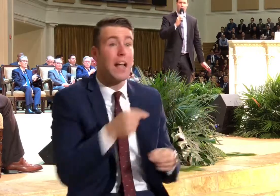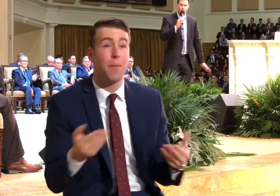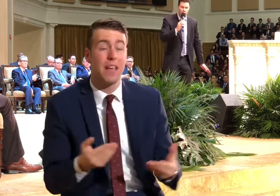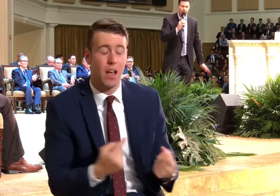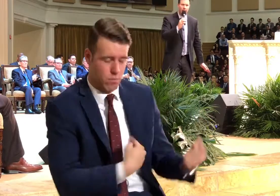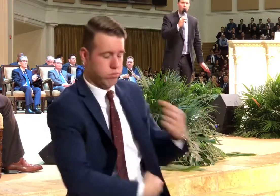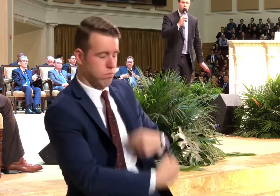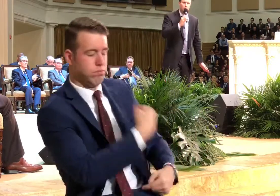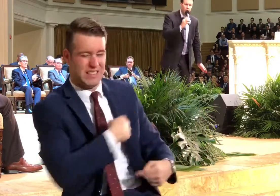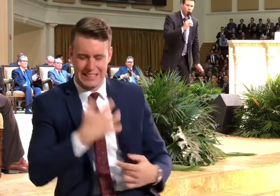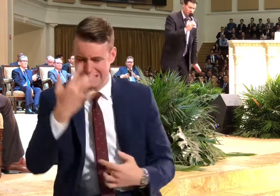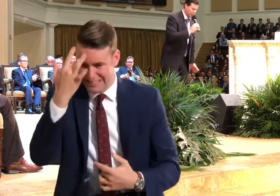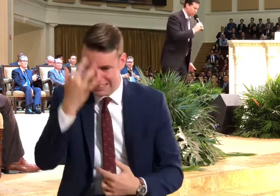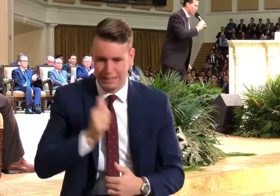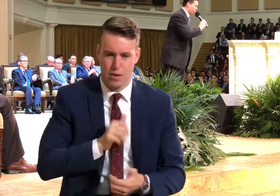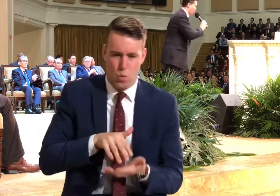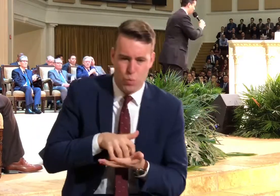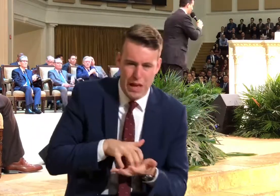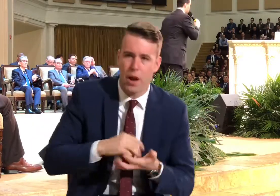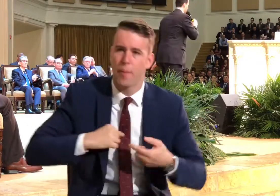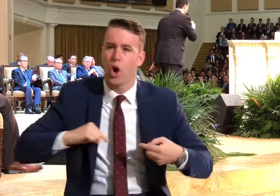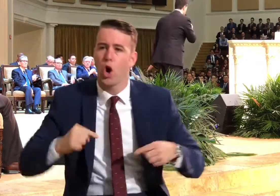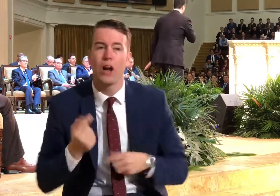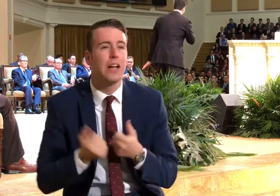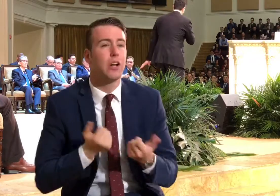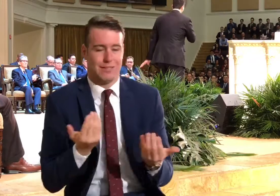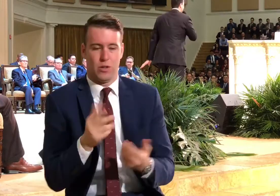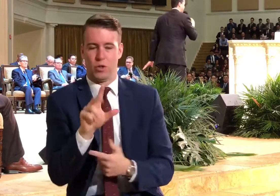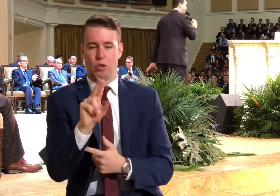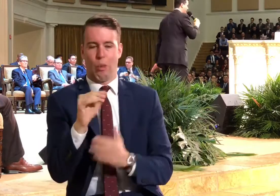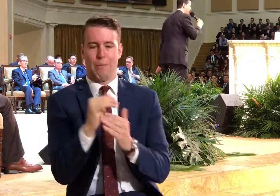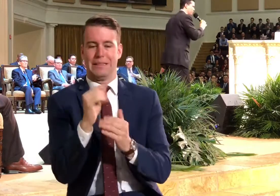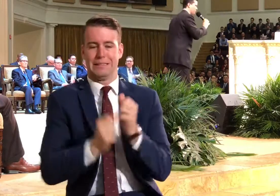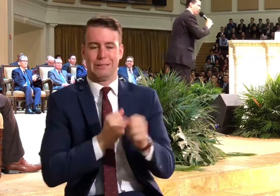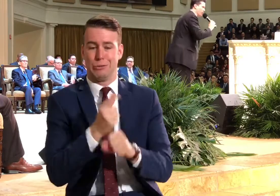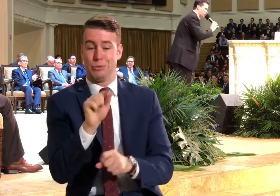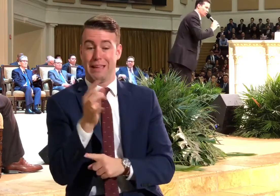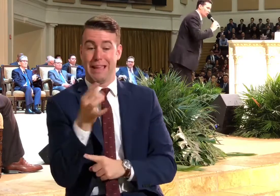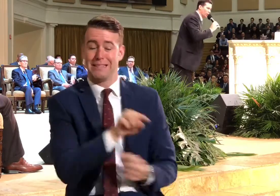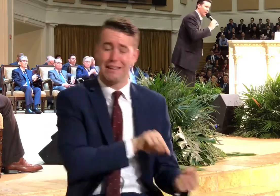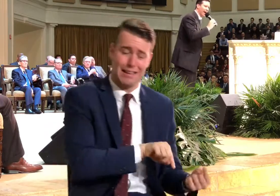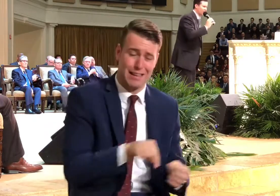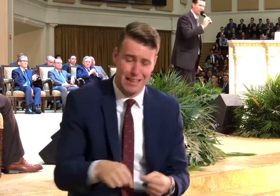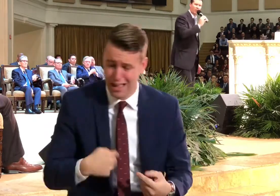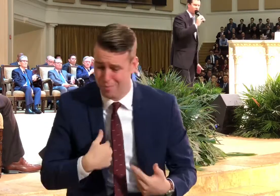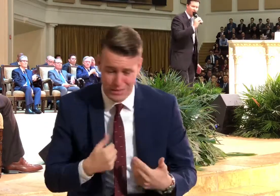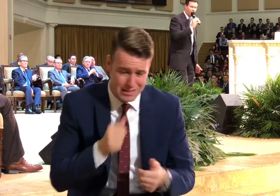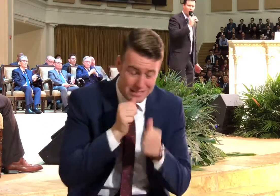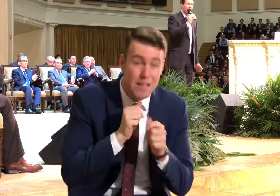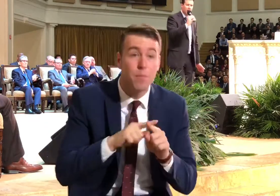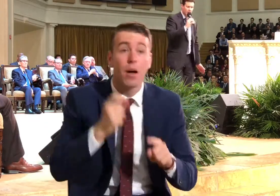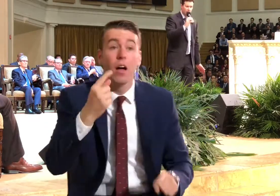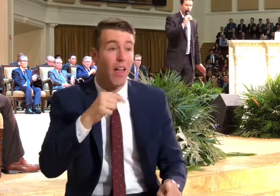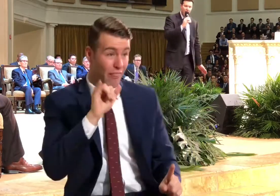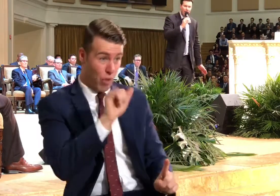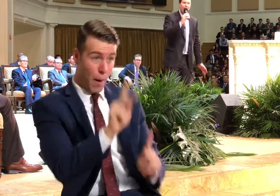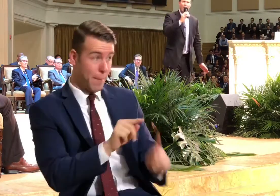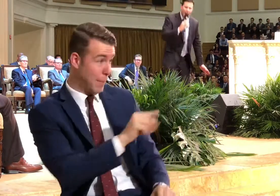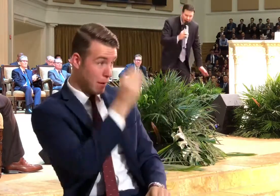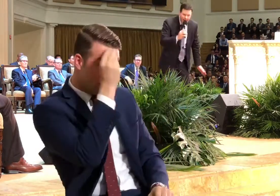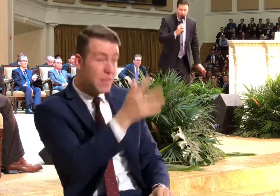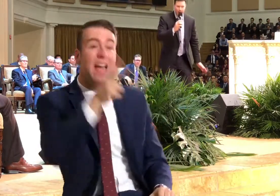weary and hurting to No Limits 2018. And I came to preach to you tonight that the devil is